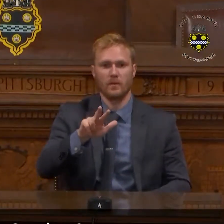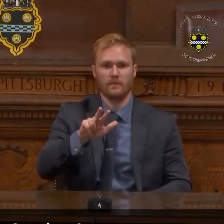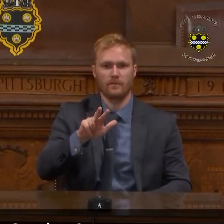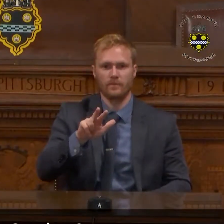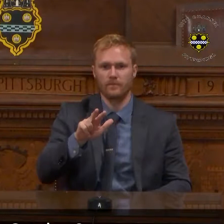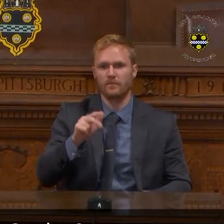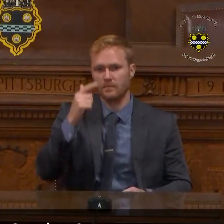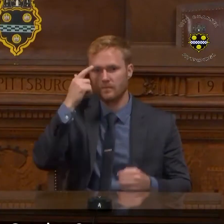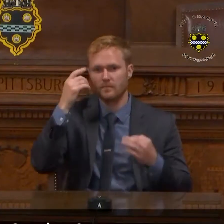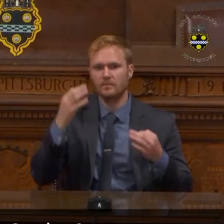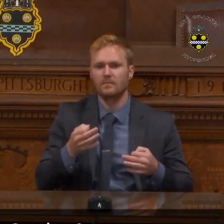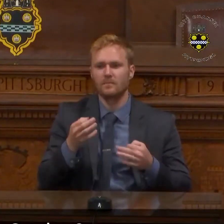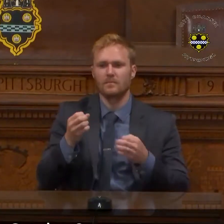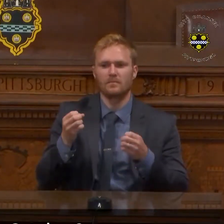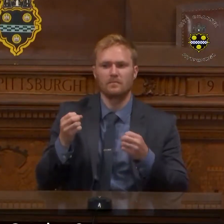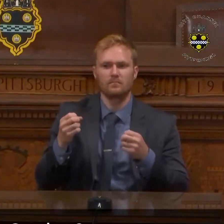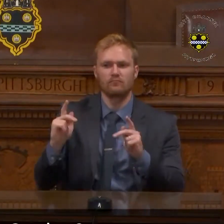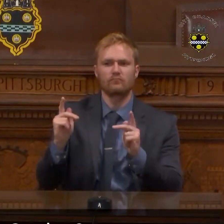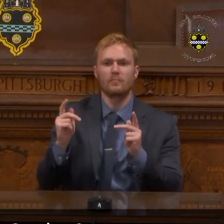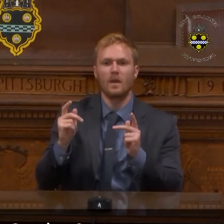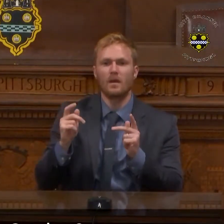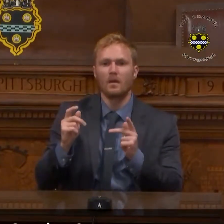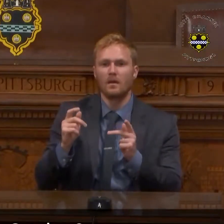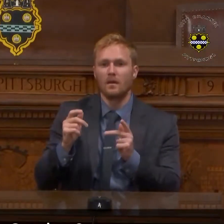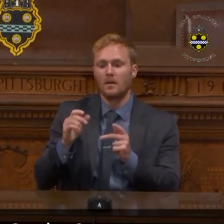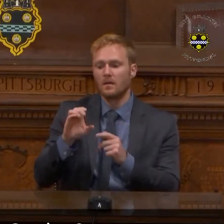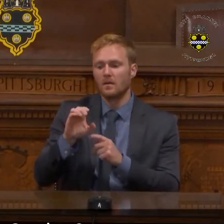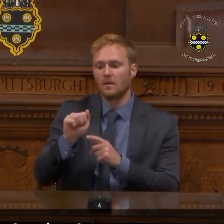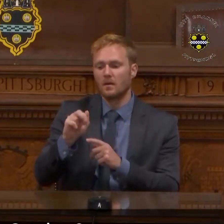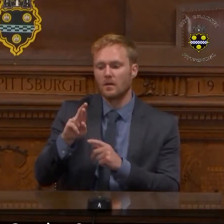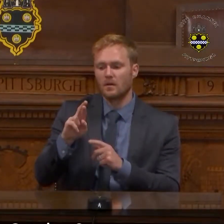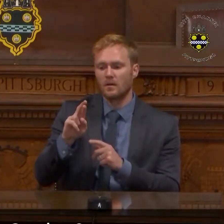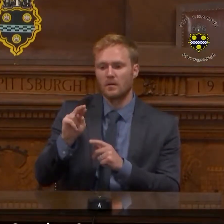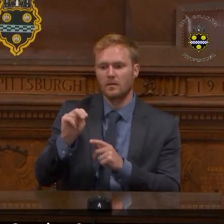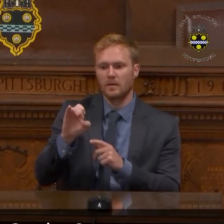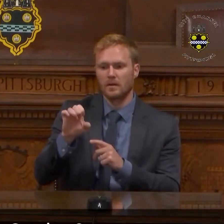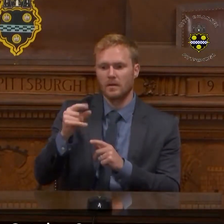2153, resolution granting unto Carnegie Library of Pittsburgh,